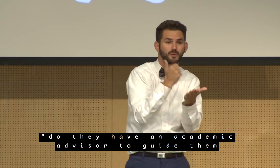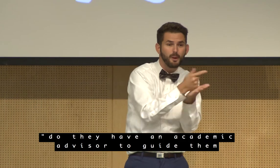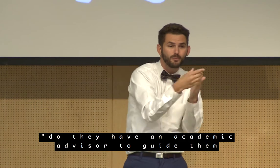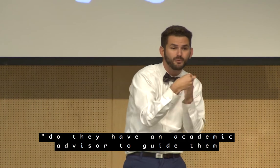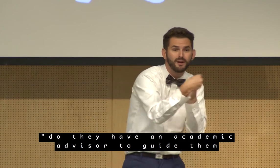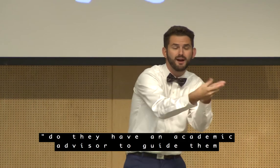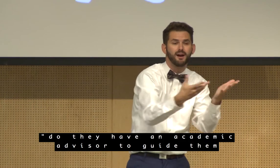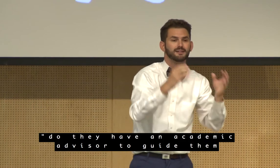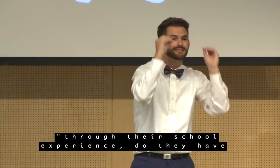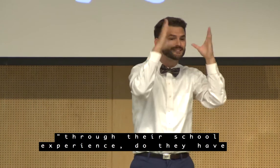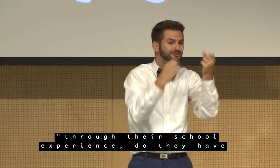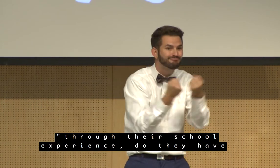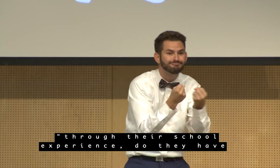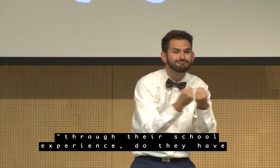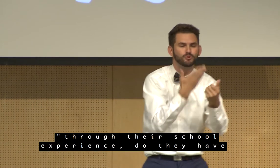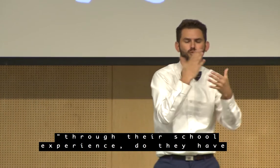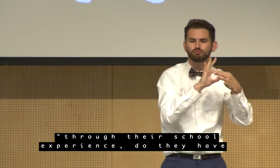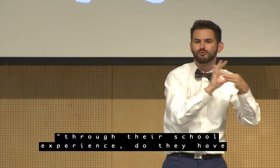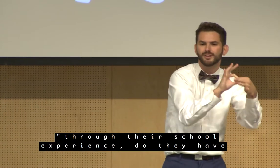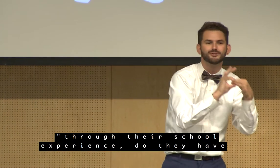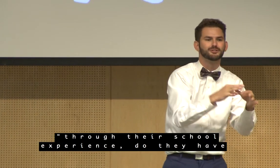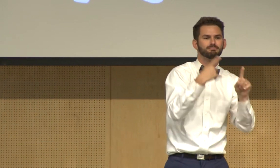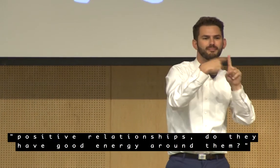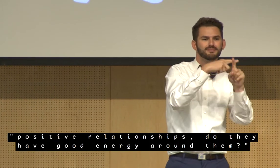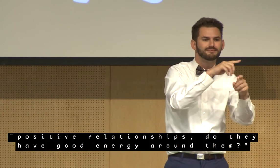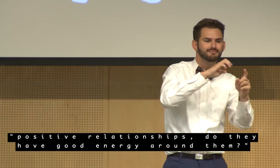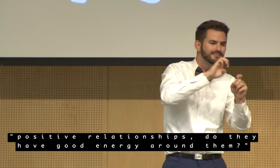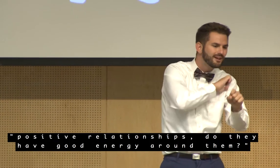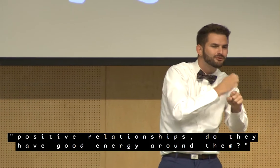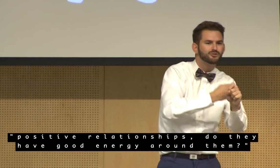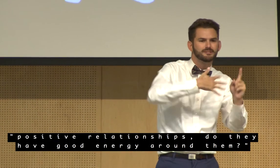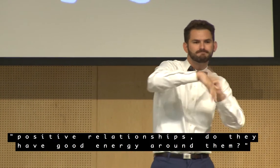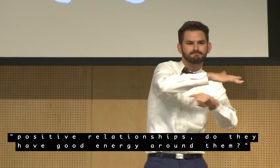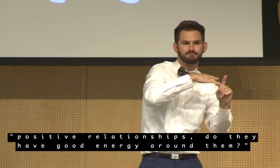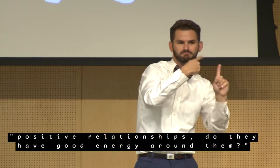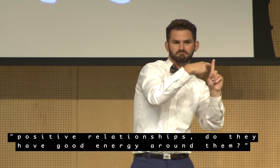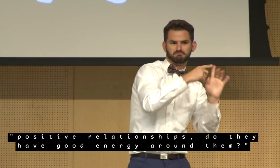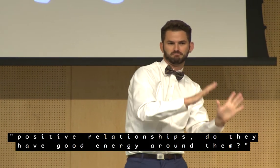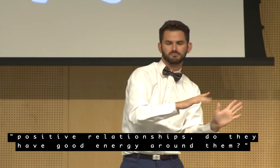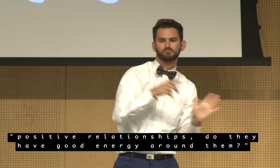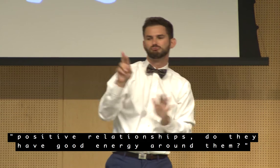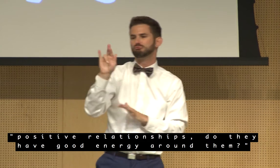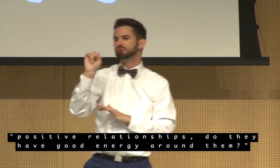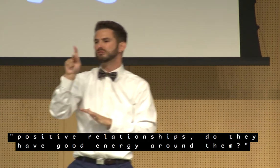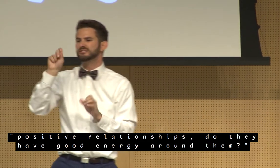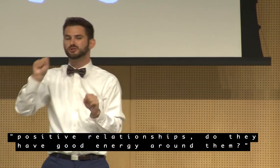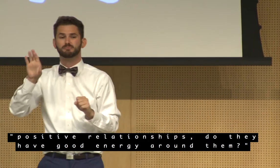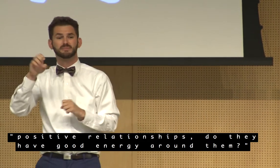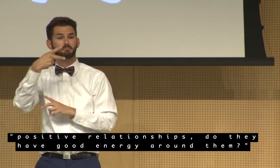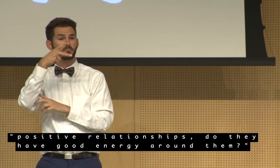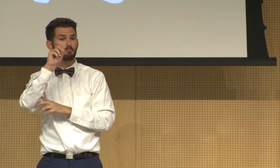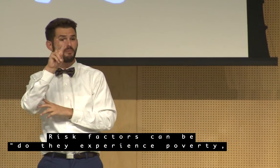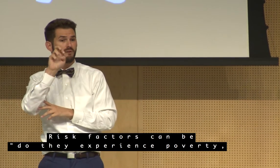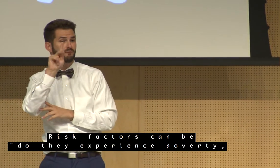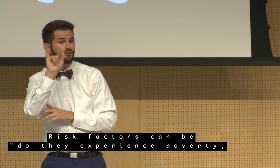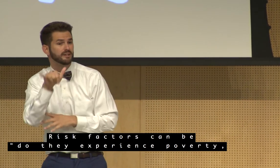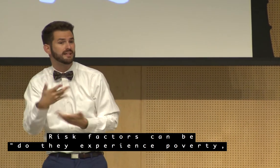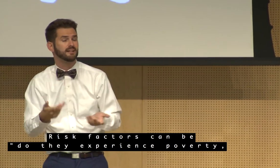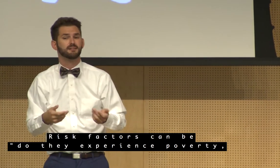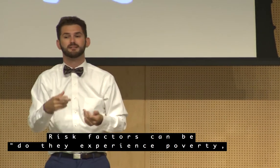advisor to guide them through their school experience? Do they have positive relationships? Do they have good energy around them? Risk factors